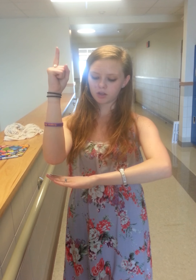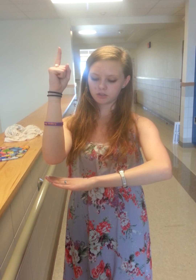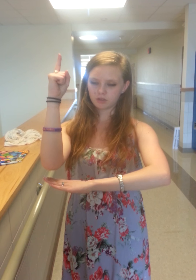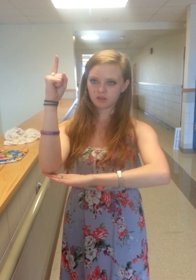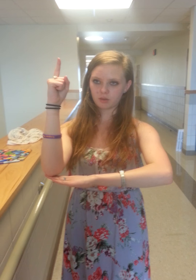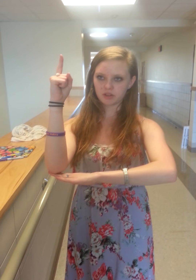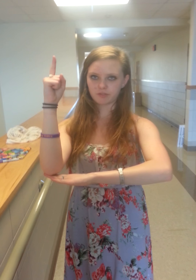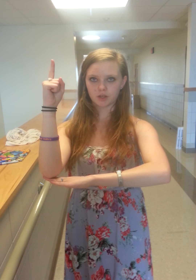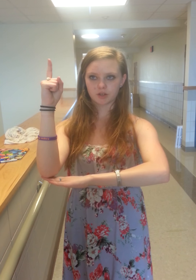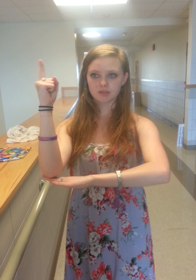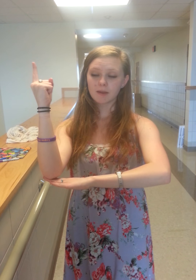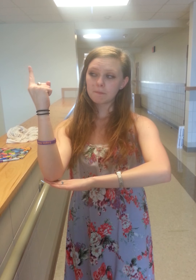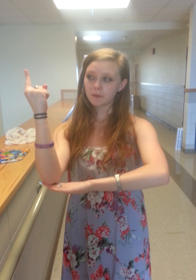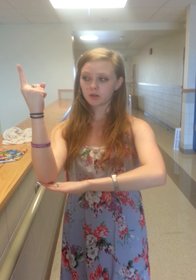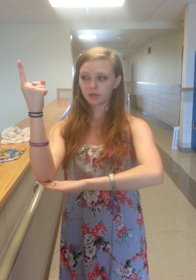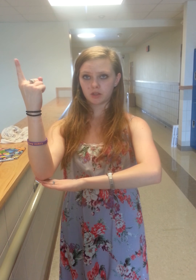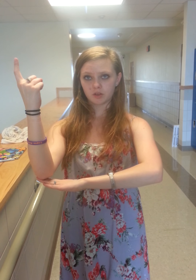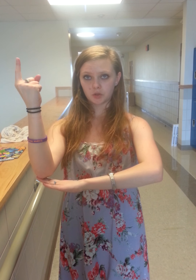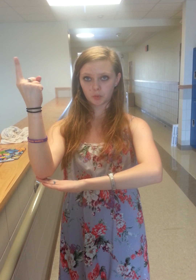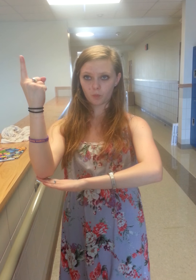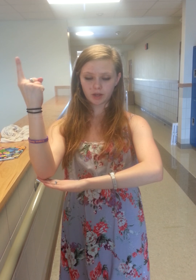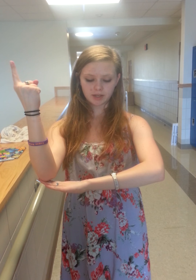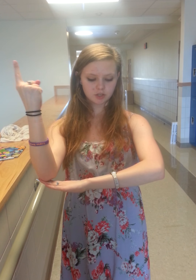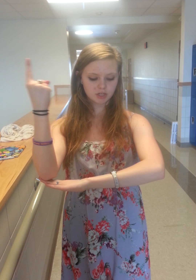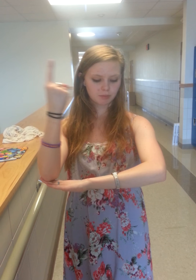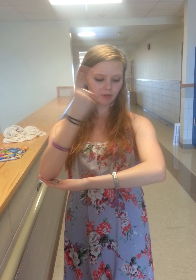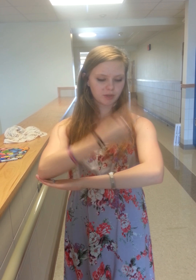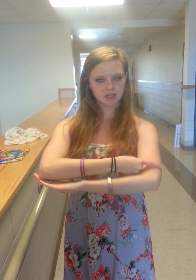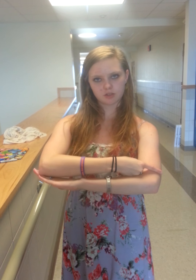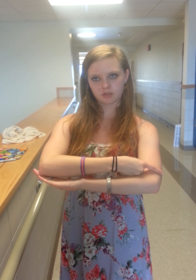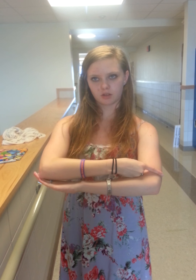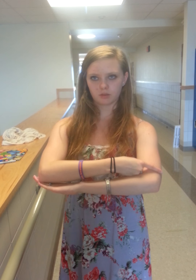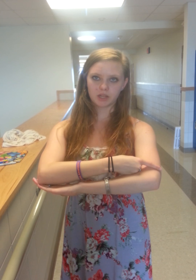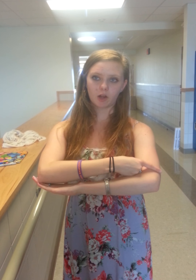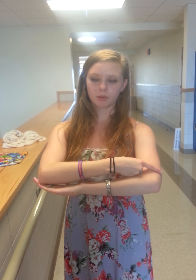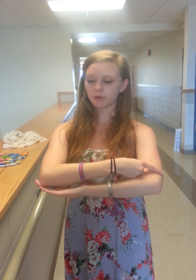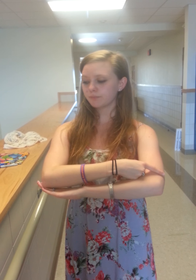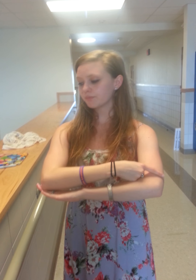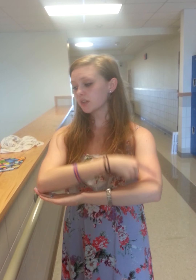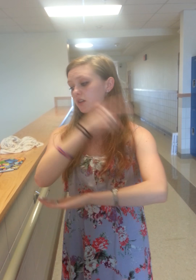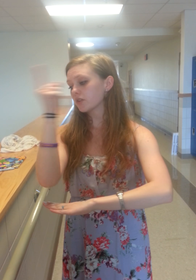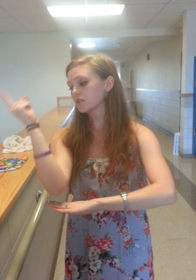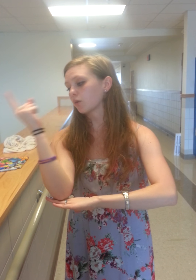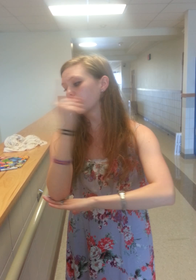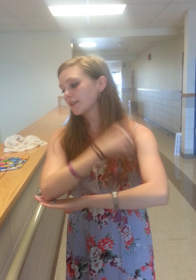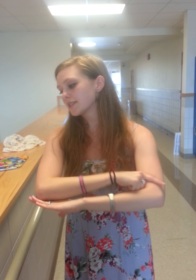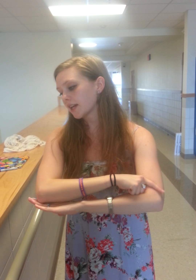your non-dominant fingers. You're going to bring your one hand shape all the way down to your non-dominant elbow. So one